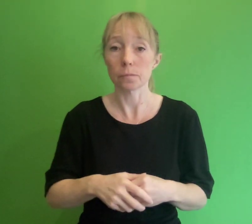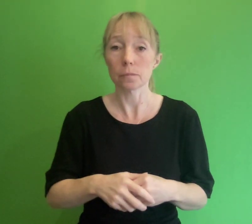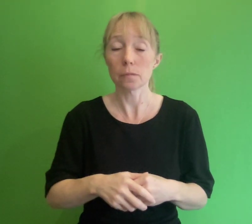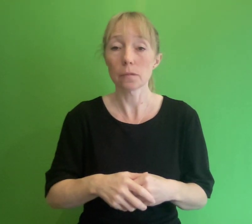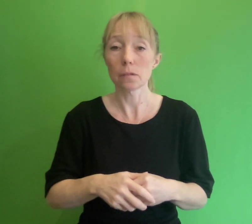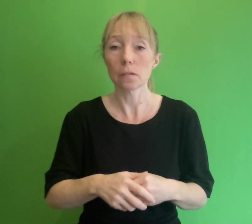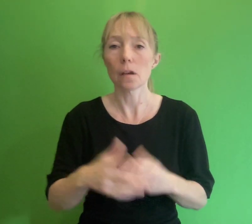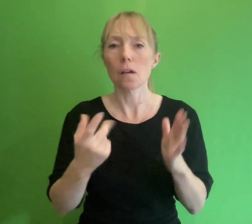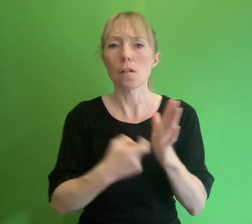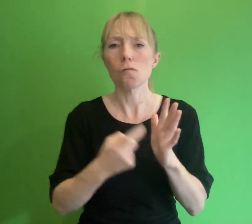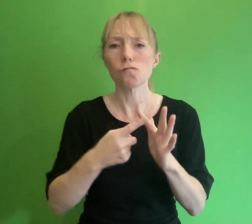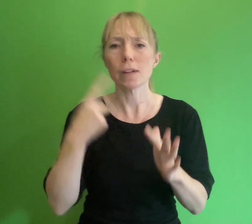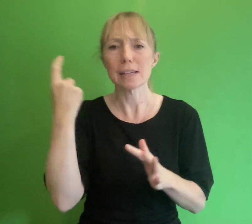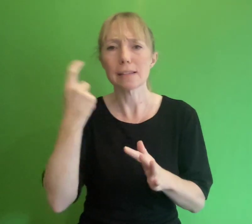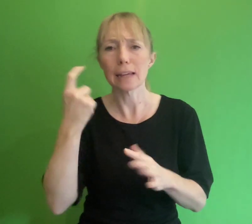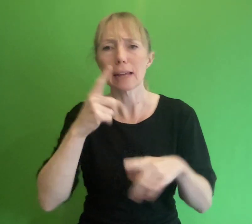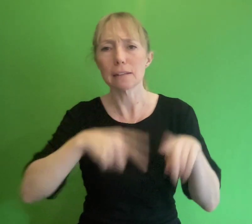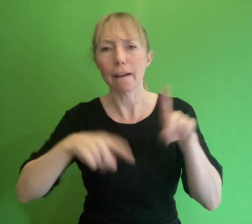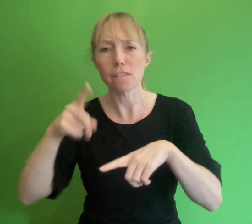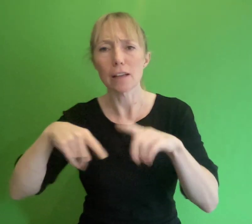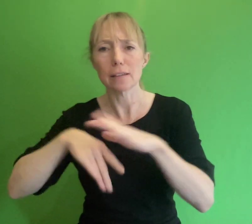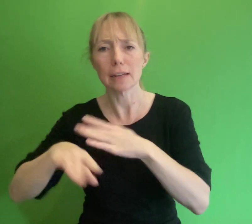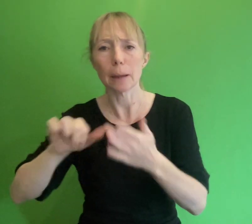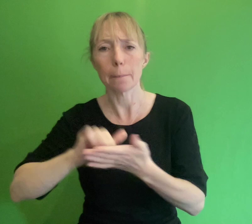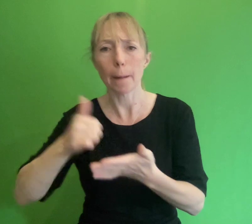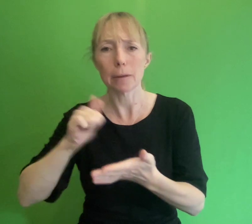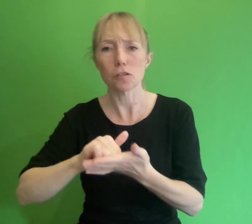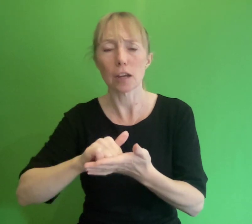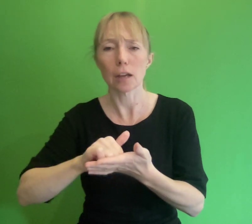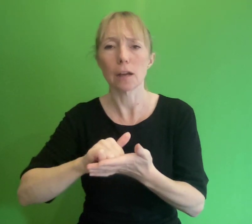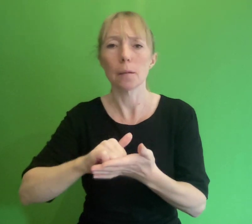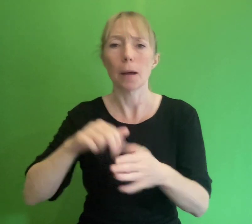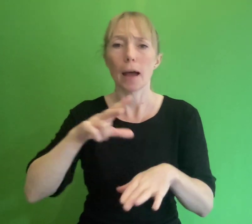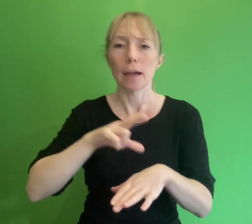Rethinking Diversity in Publishing by Dr. Anamik